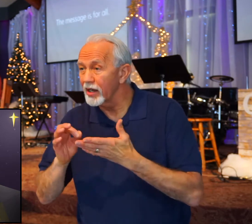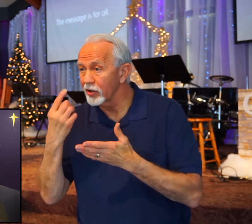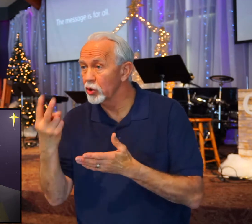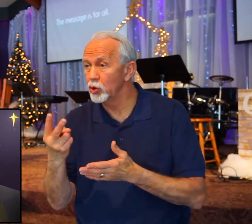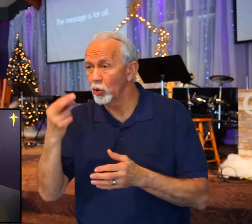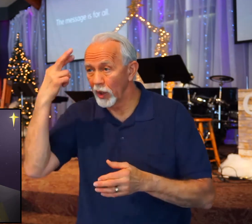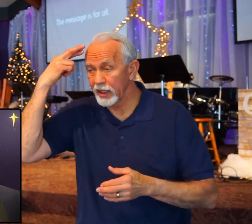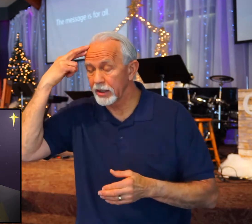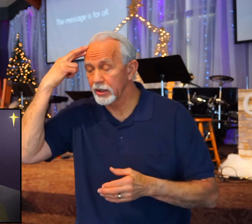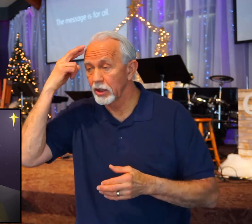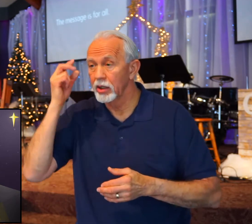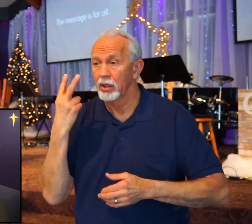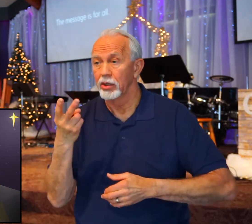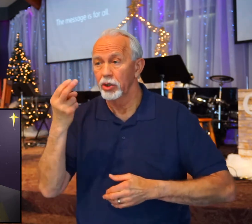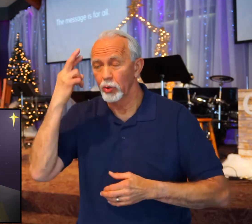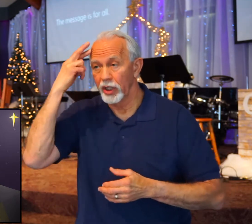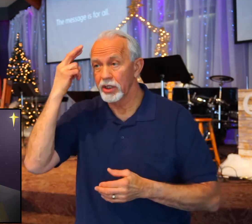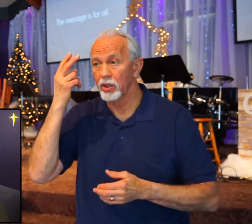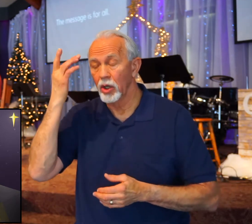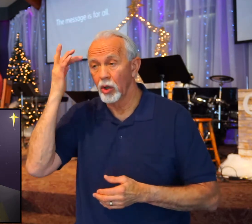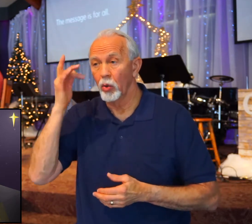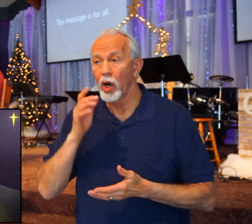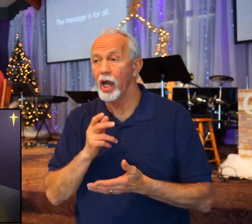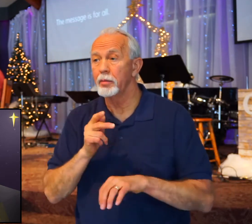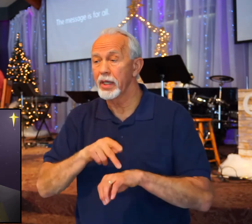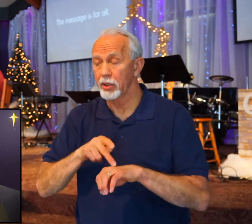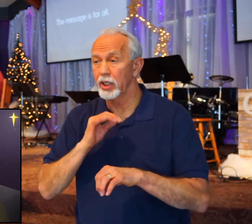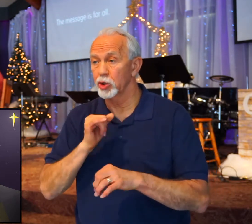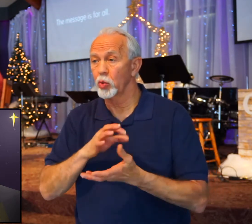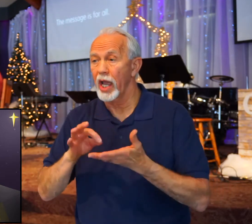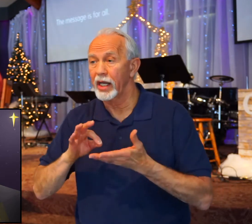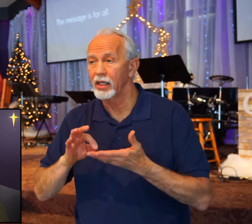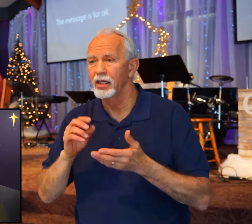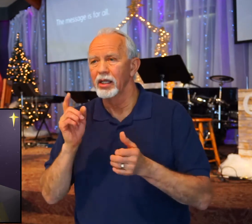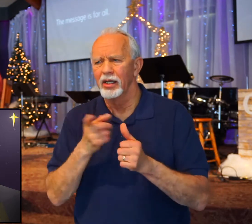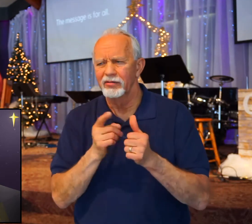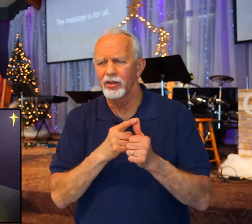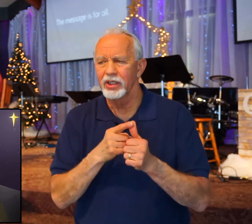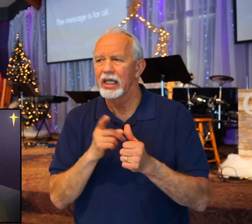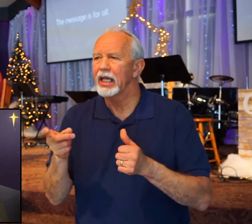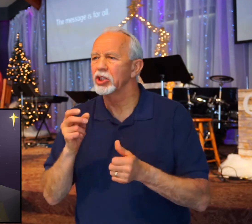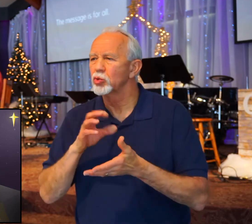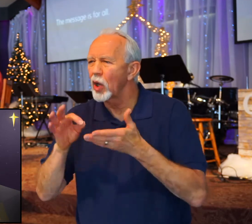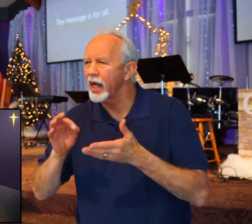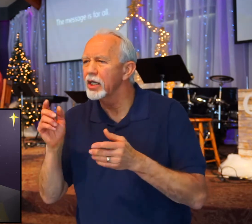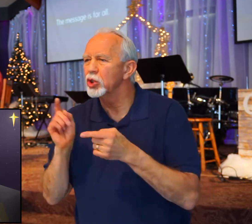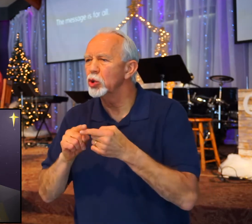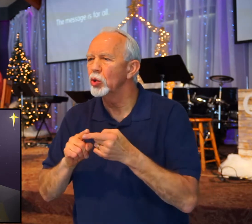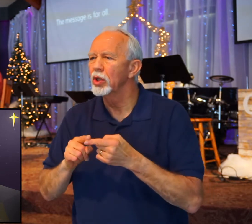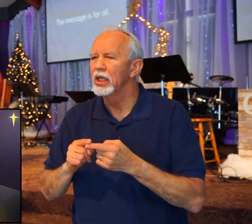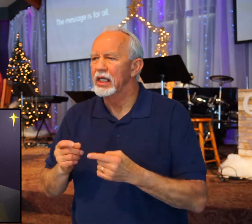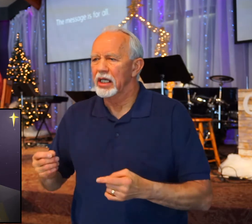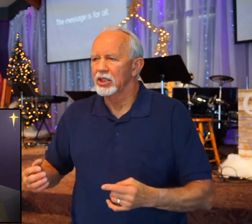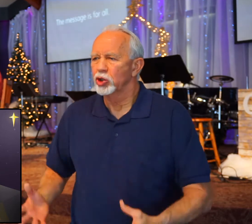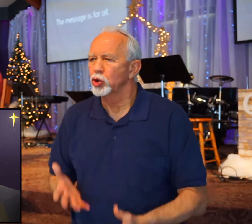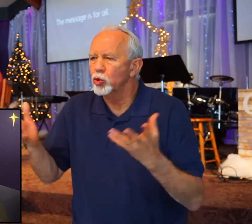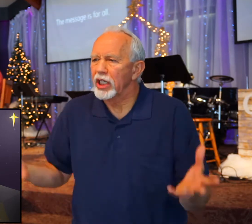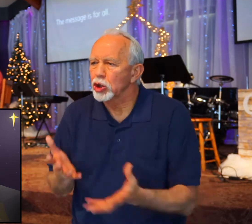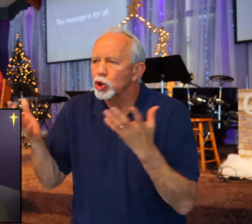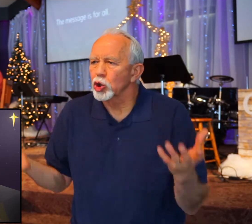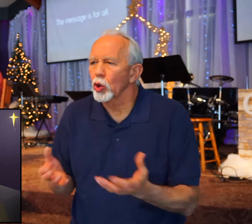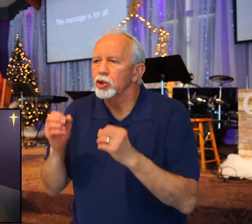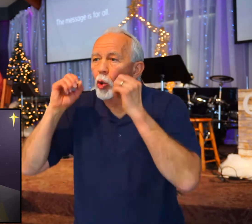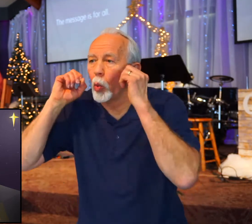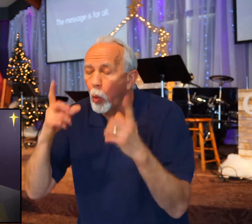There are two reasons why Peter is writing. The first reason is he is writing to stir up or to wake